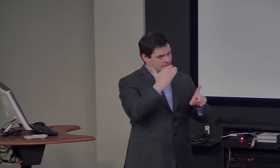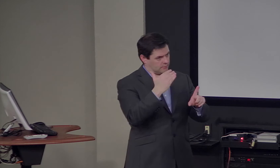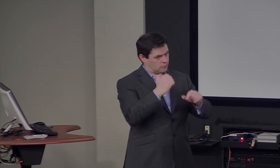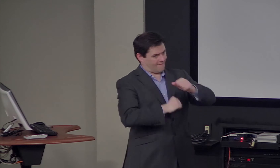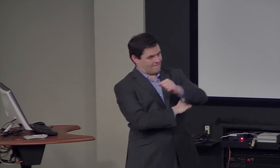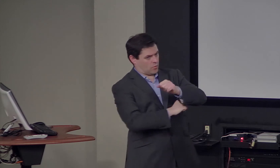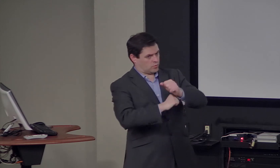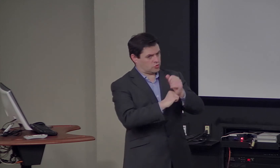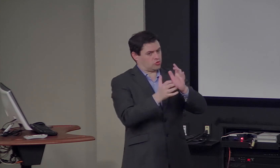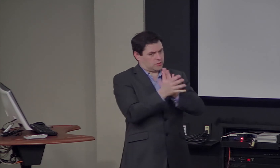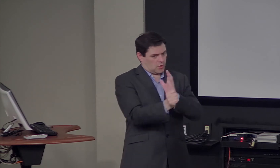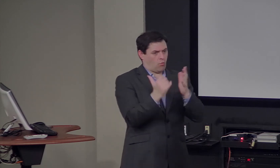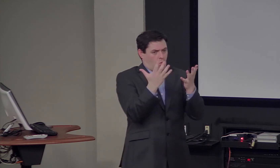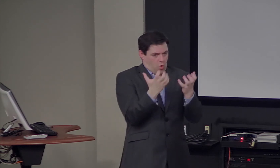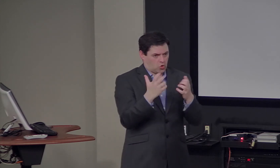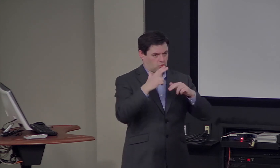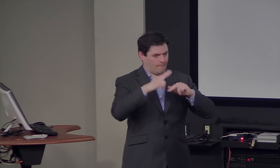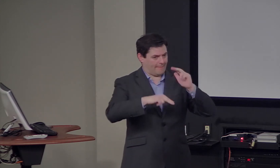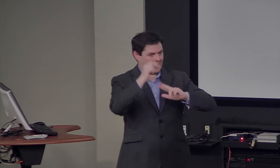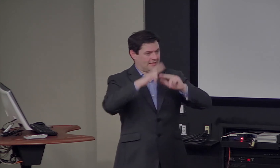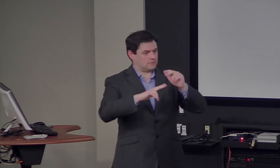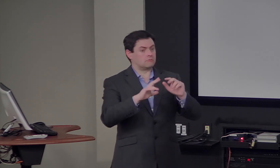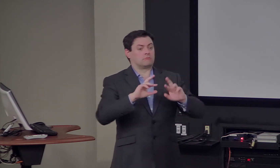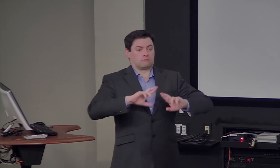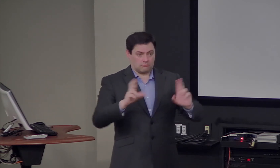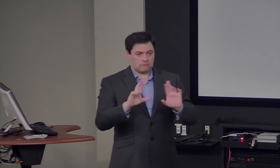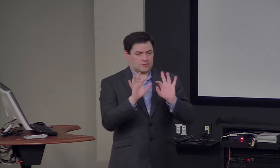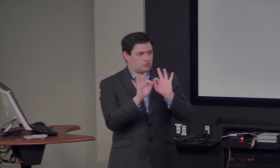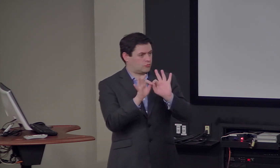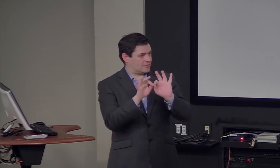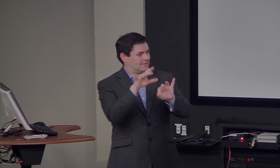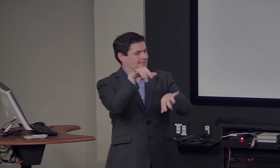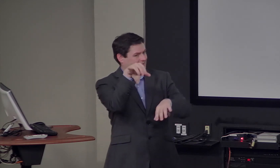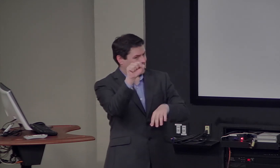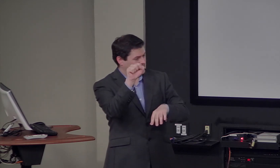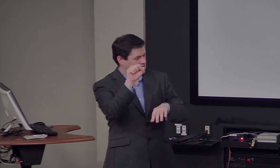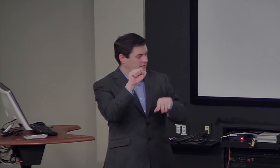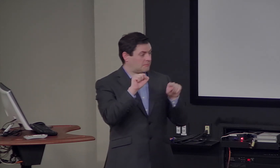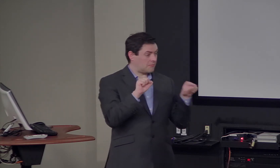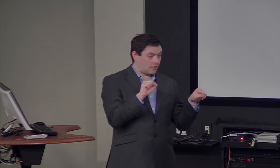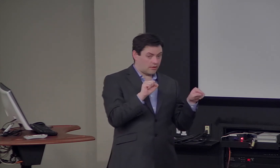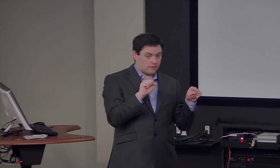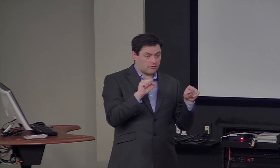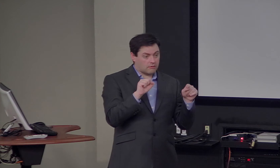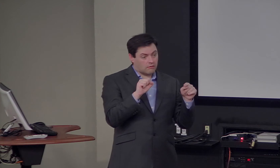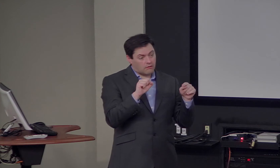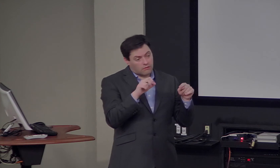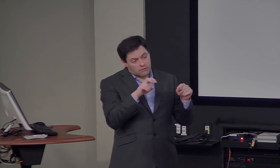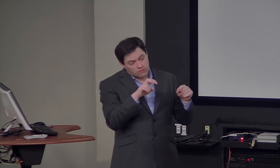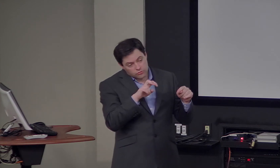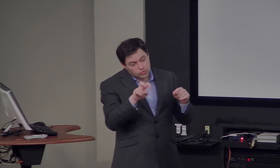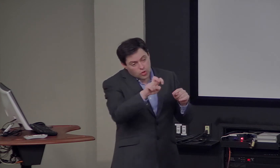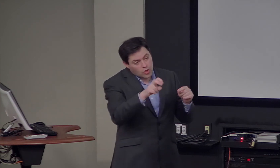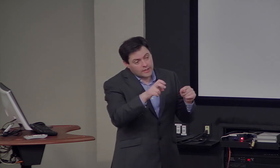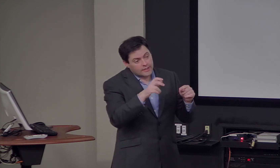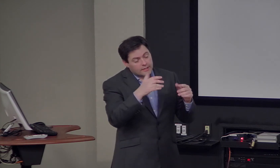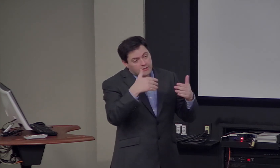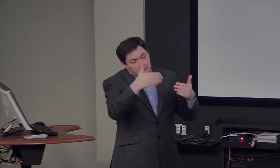two issues may provide foundational skills that are necessary that can be built upon to provide interpreter proficiency in the